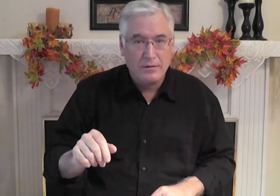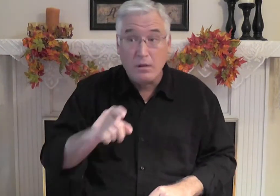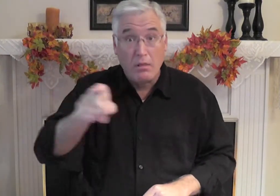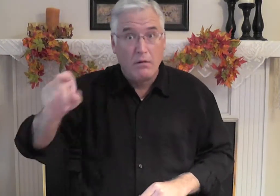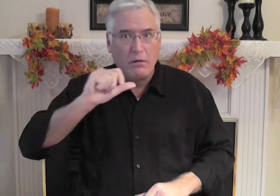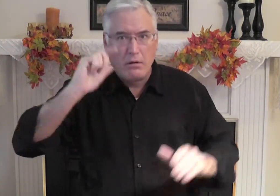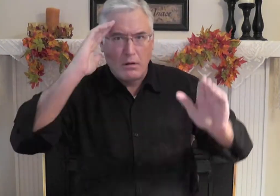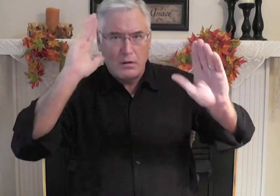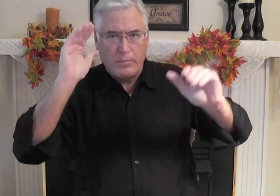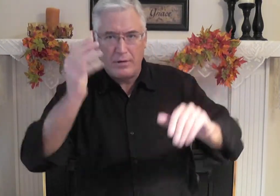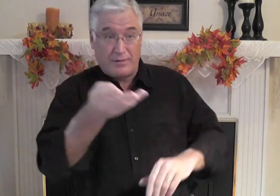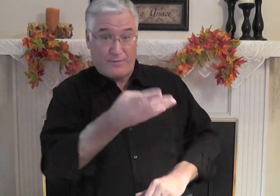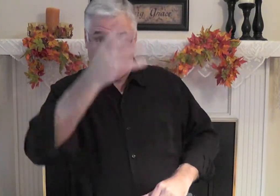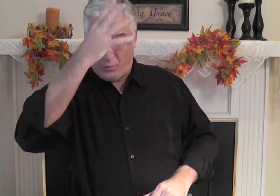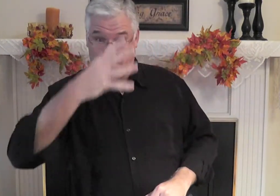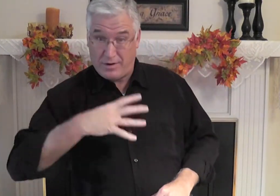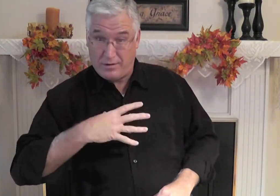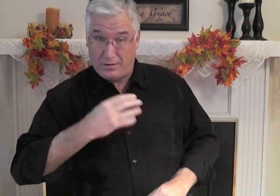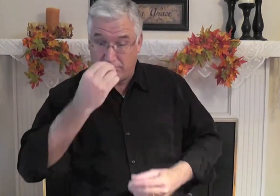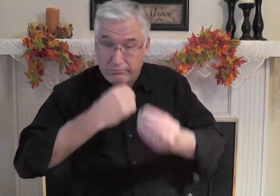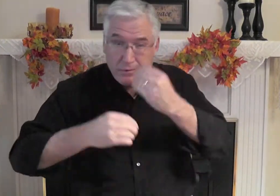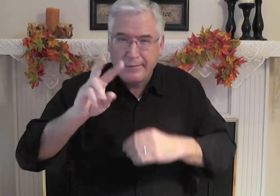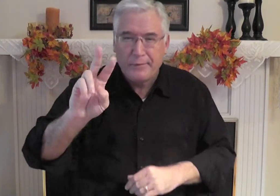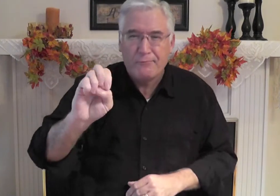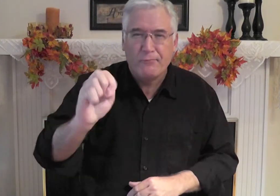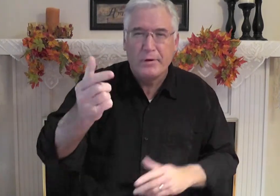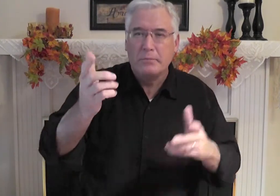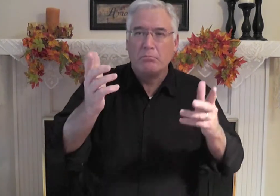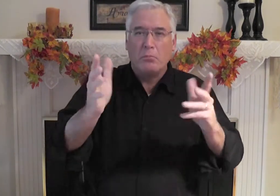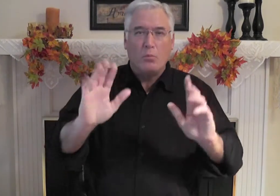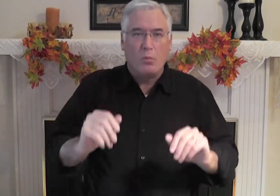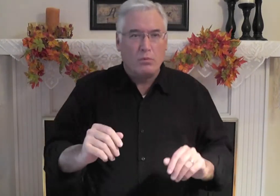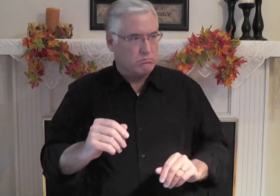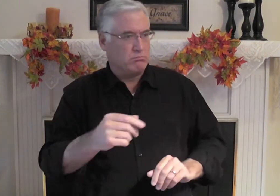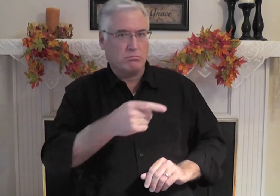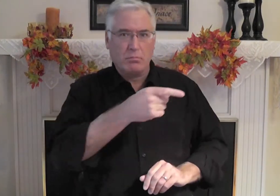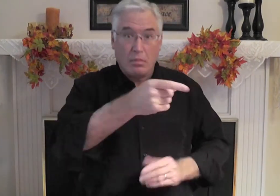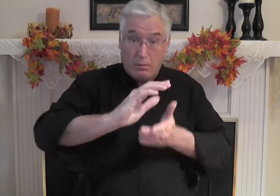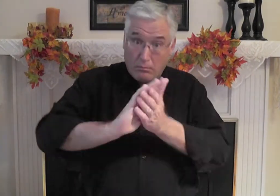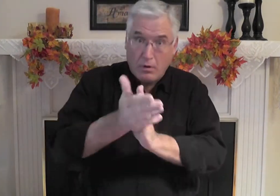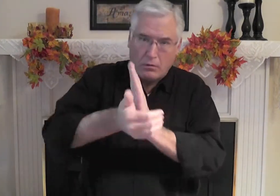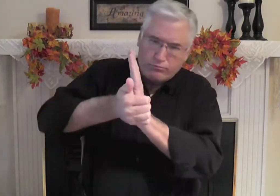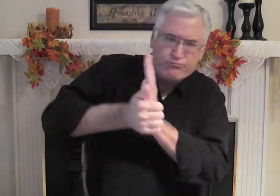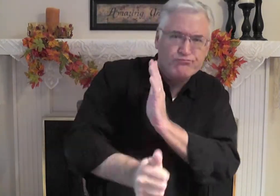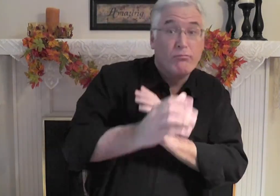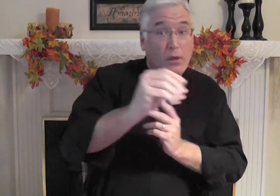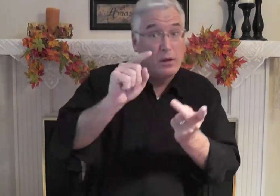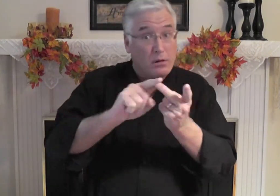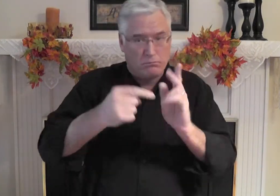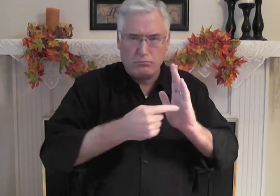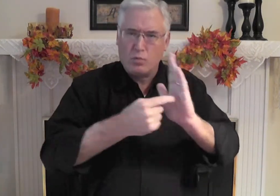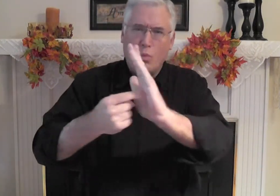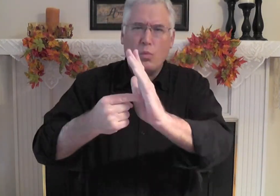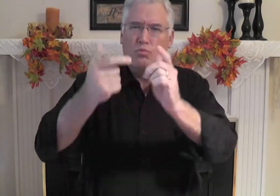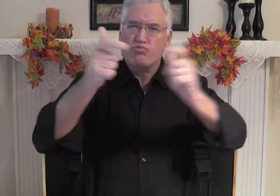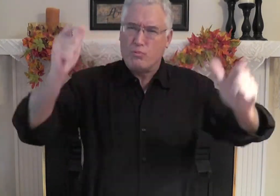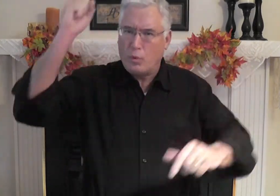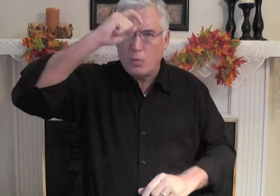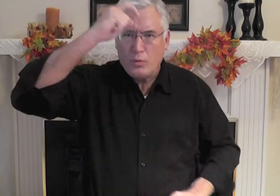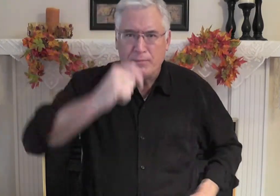of Babylon. And the people did not expect that these men eating vegetables, that they would become skilled and